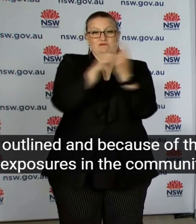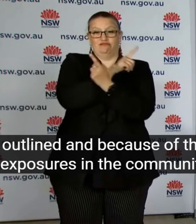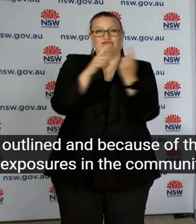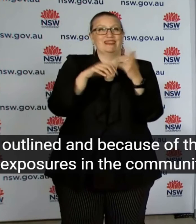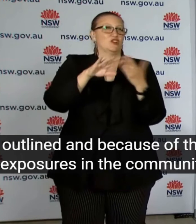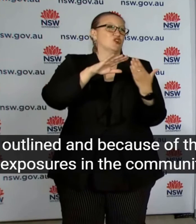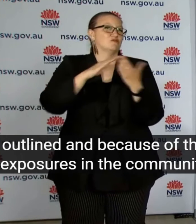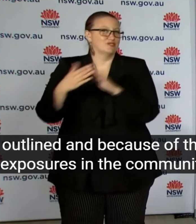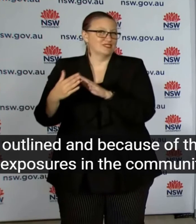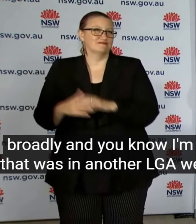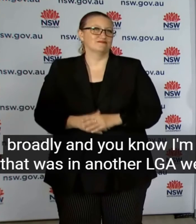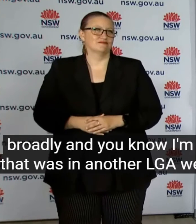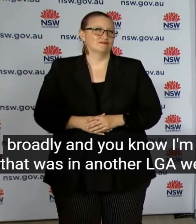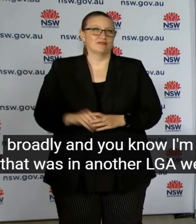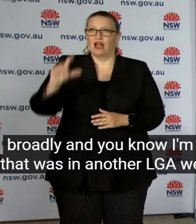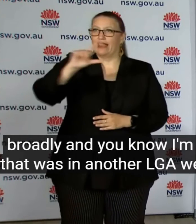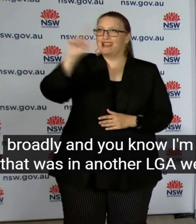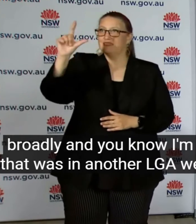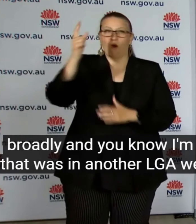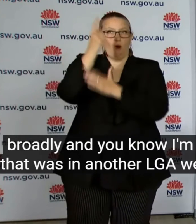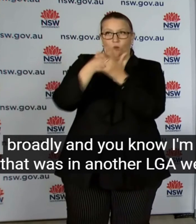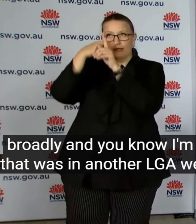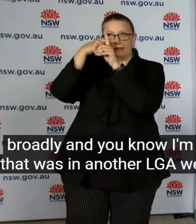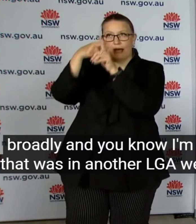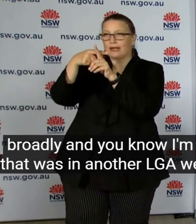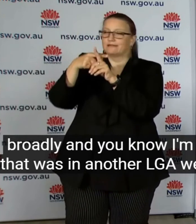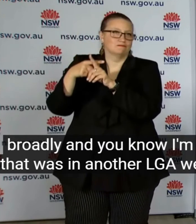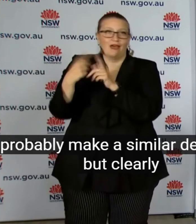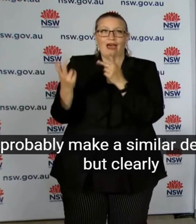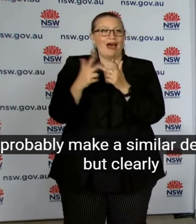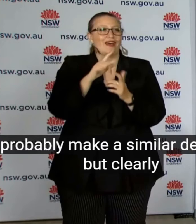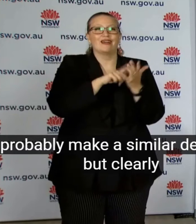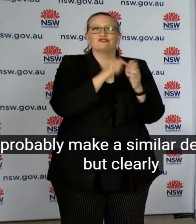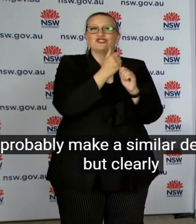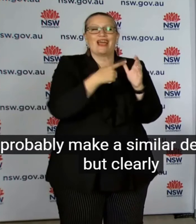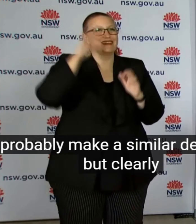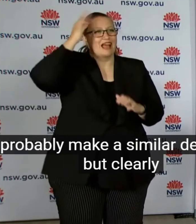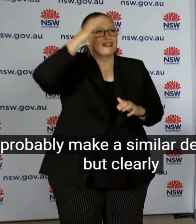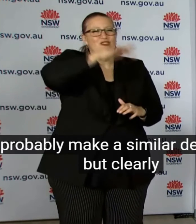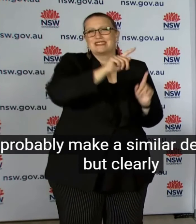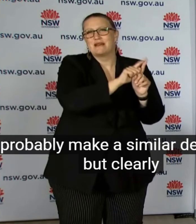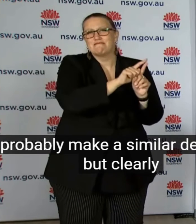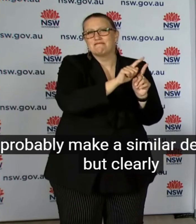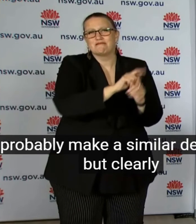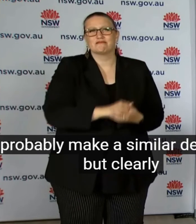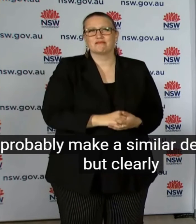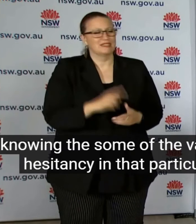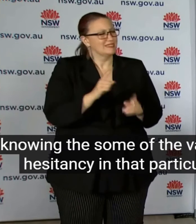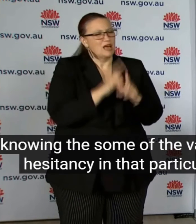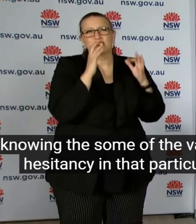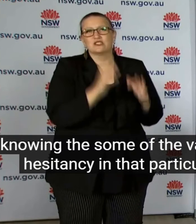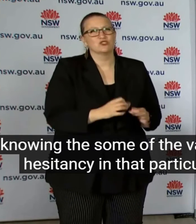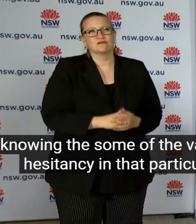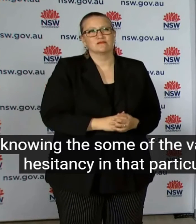in another LGA, we would probably make a similar decision. But clearly, knowing some of the vaccine hesitancy in that